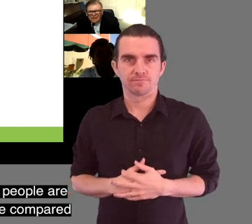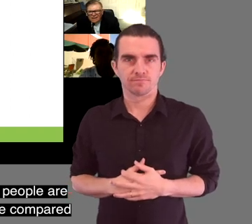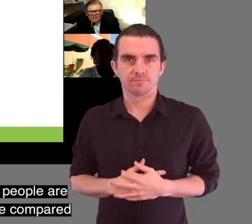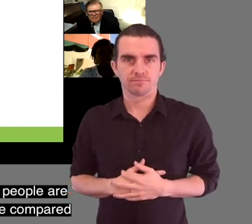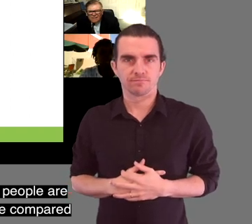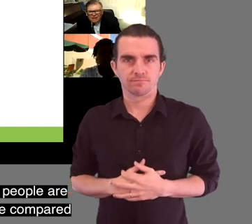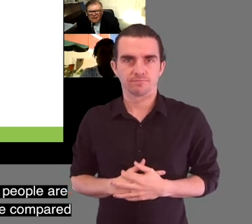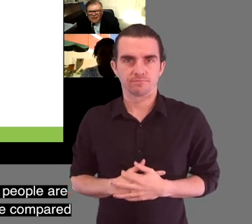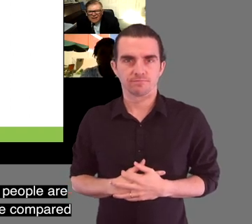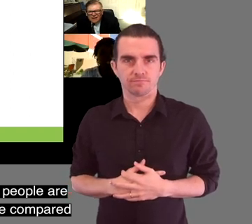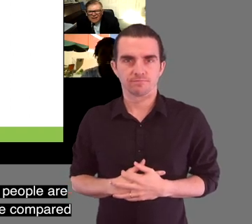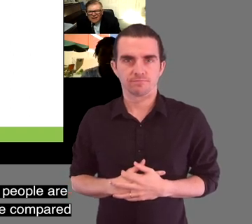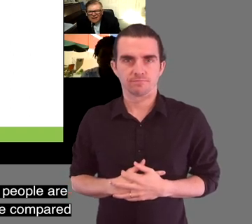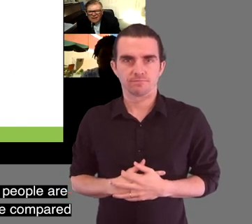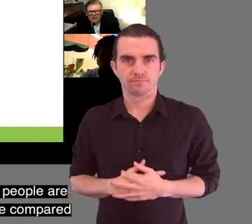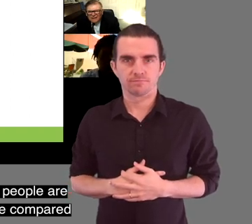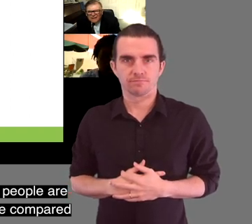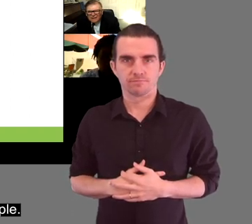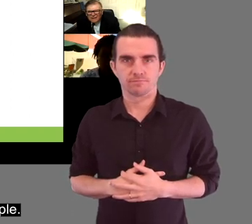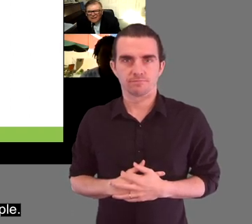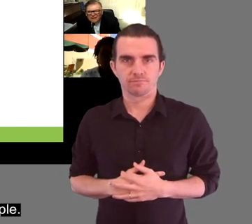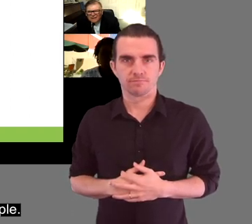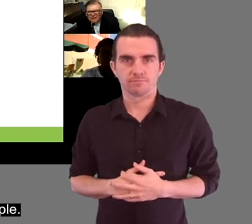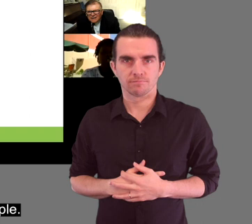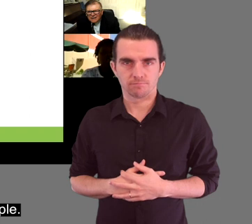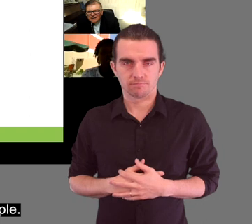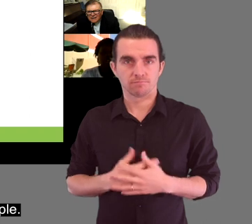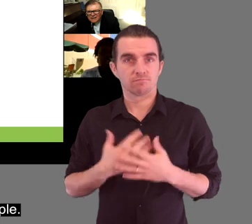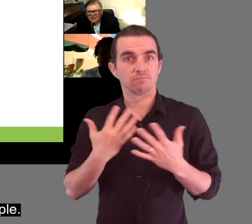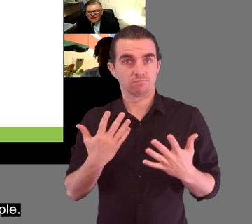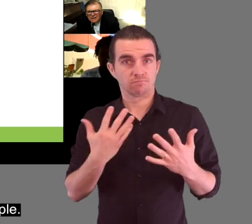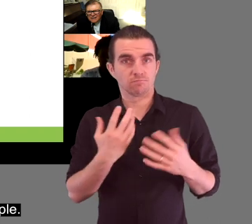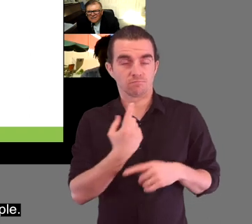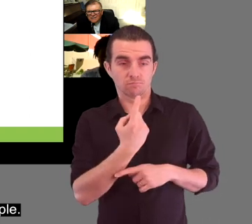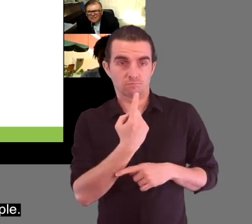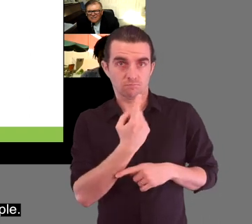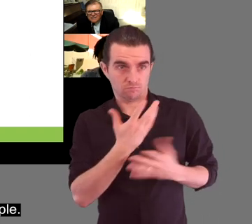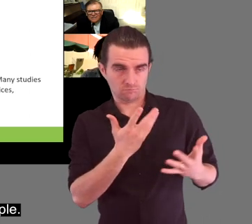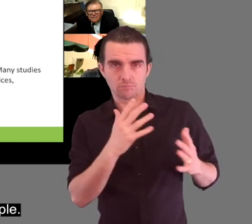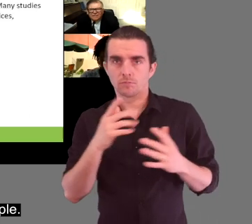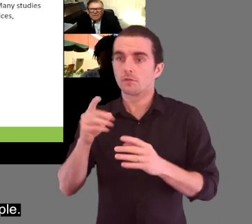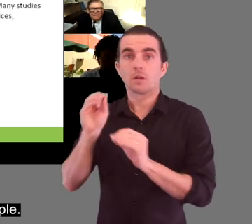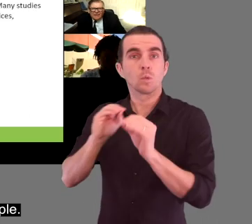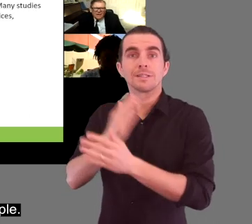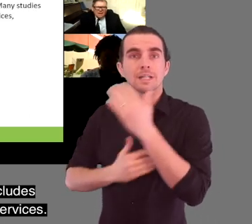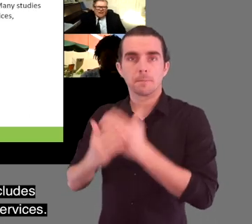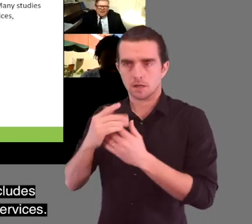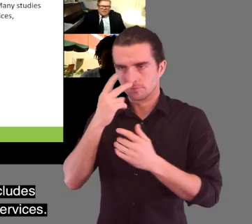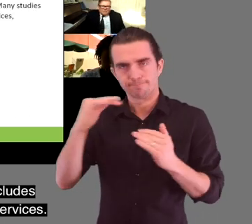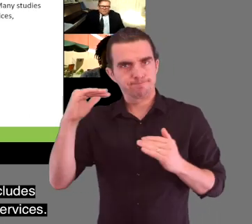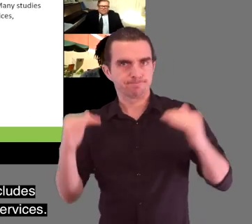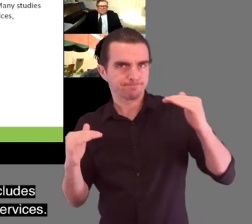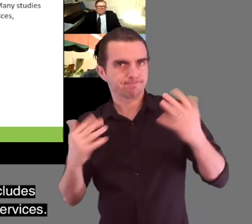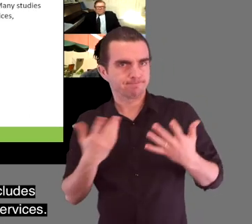disabled people are able to afford healthcare compared to a third of non-disabled people. The